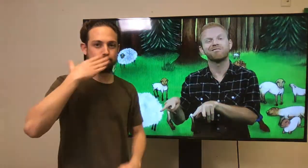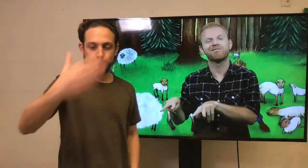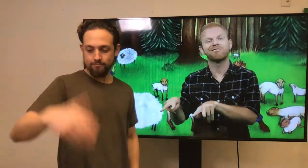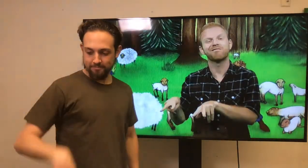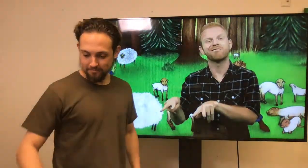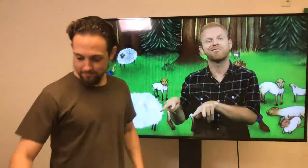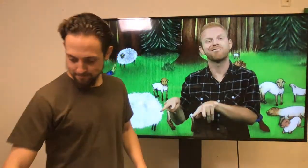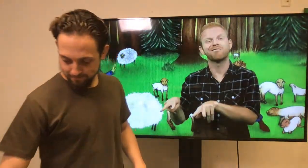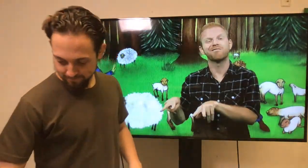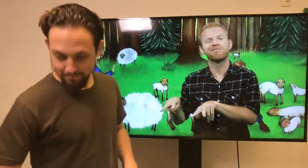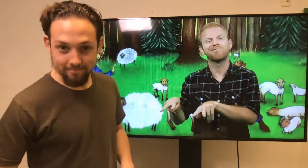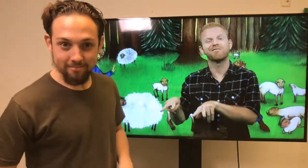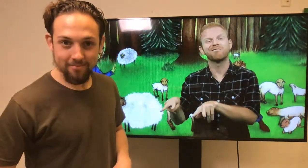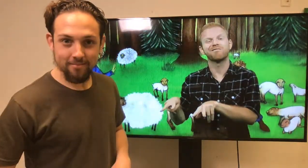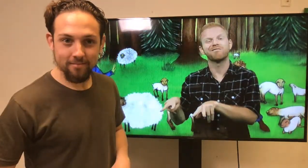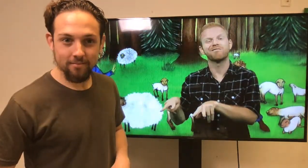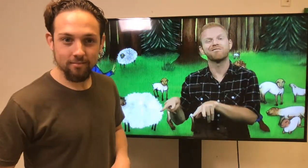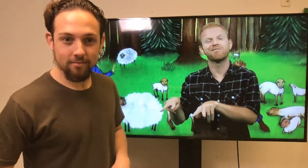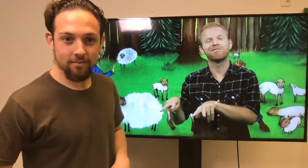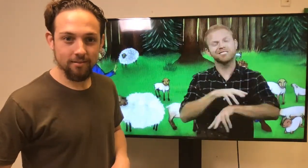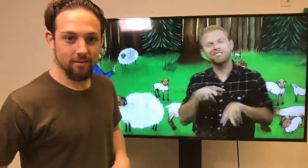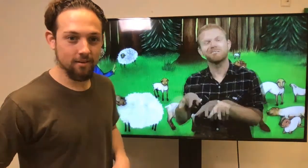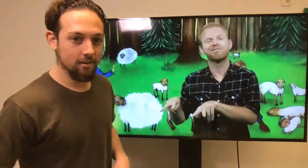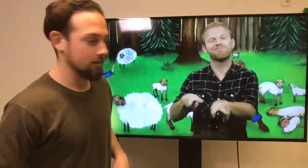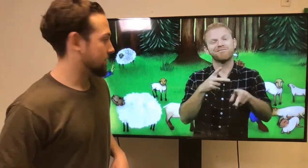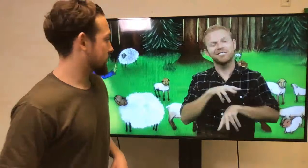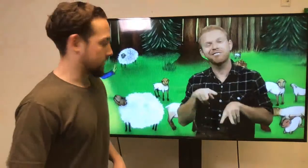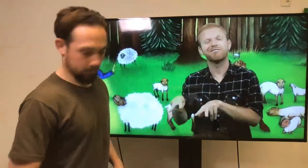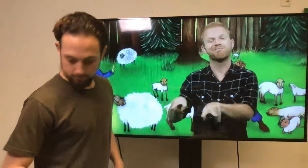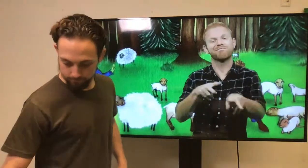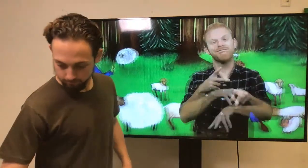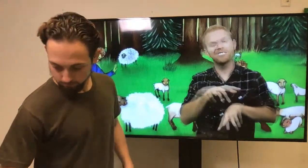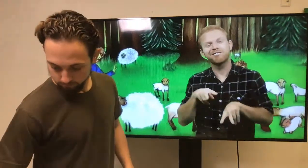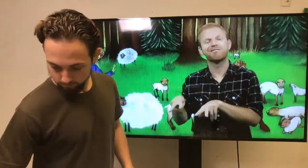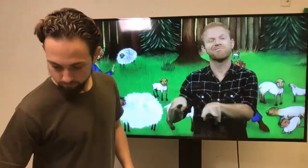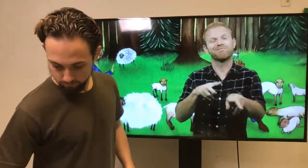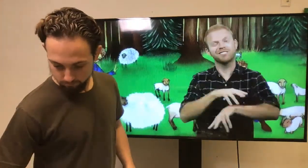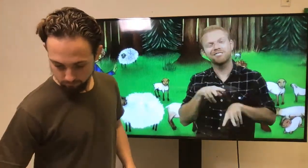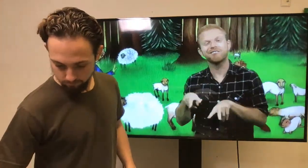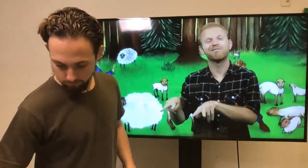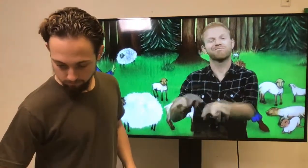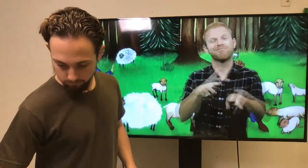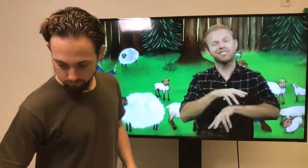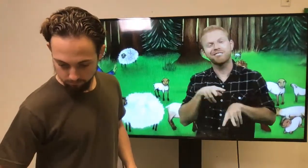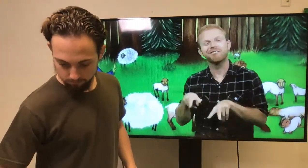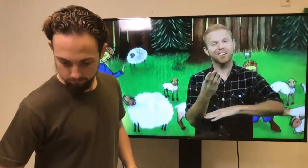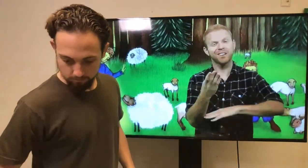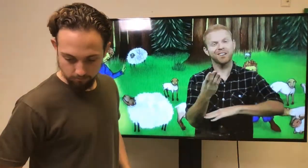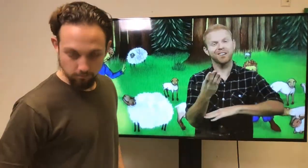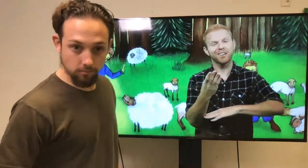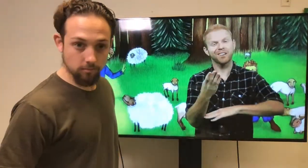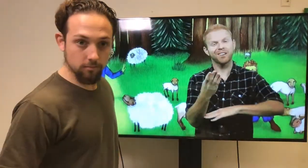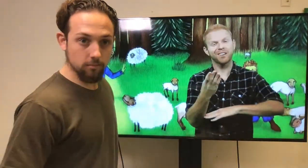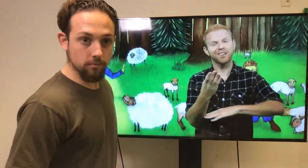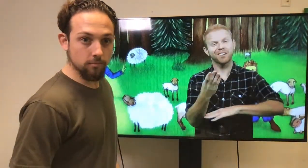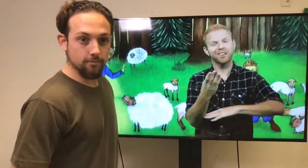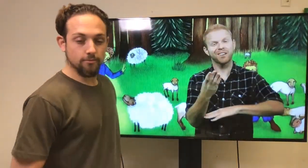All right, somebody else used a great example of to work. We're going to hold on that one because I'm going to show you that example later.